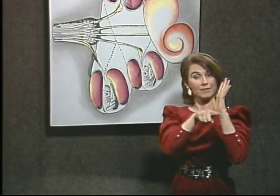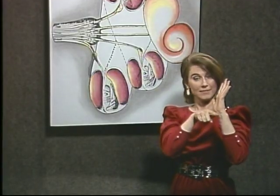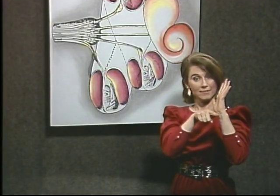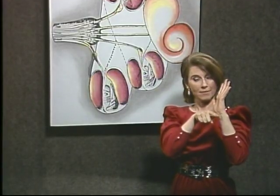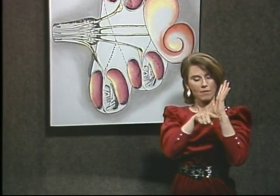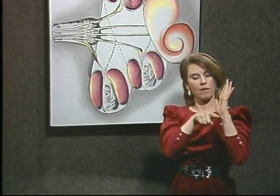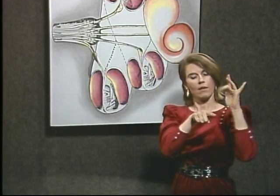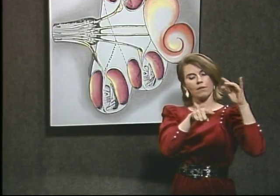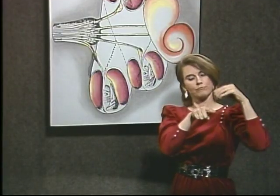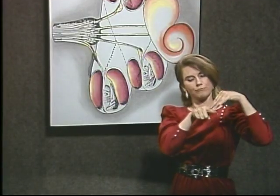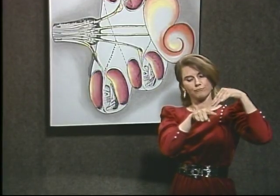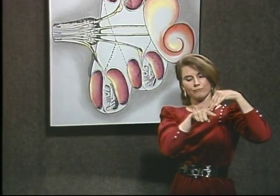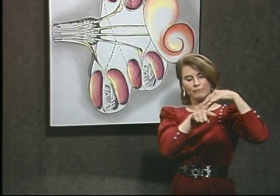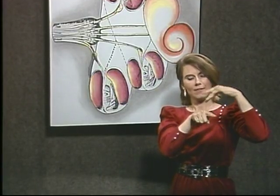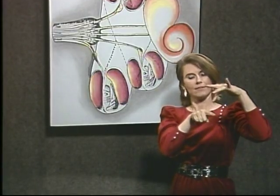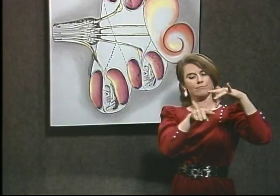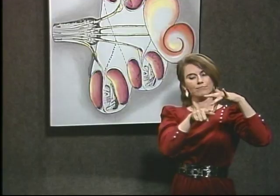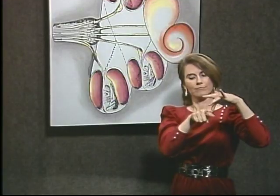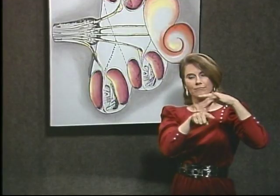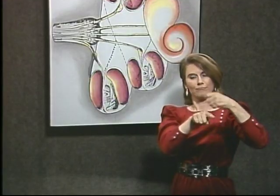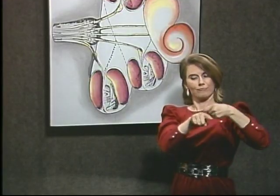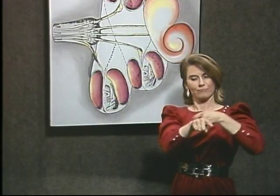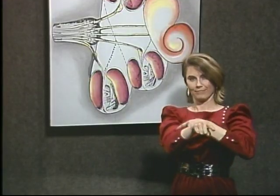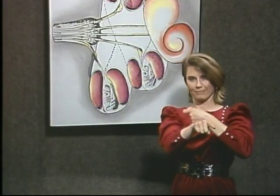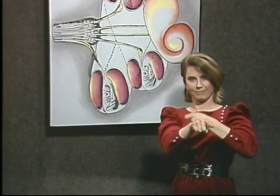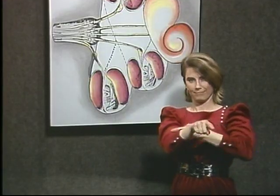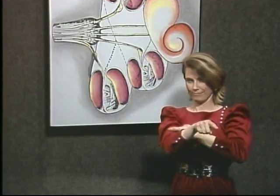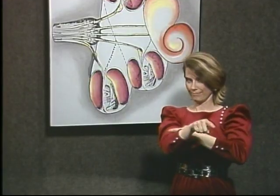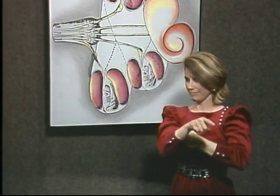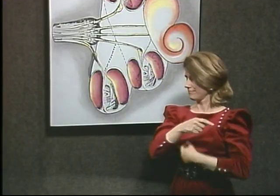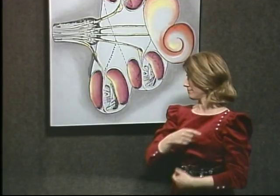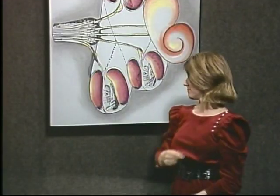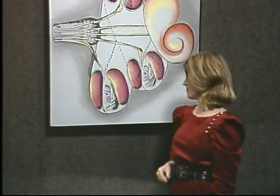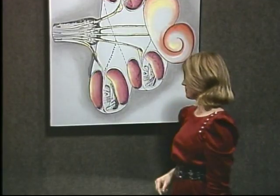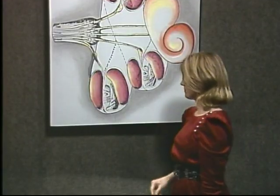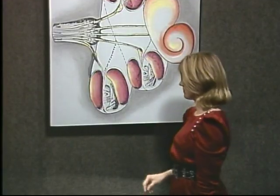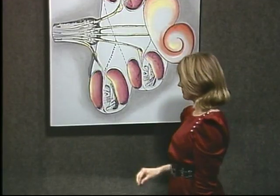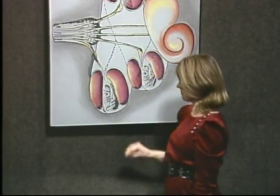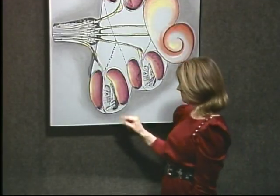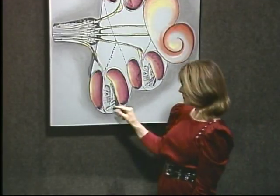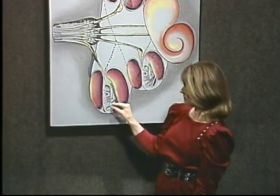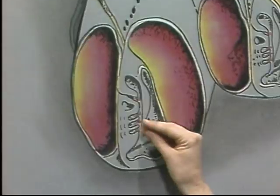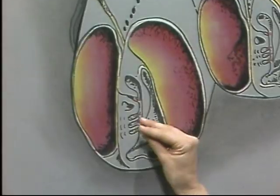thus emitting impulses that will travel up the auditory nerve fibers.